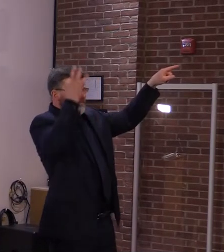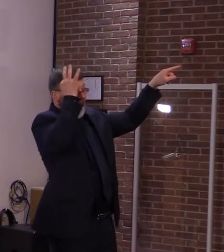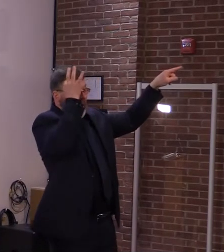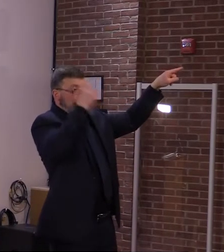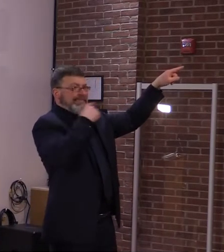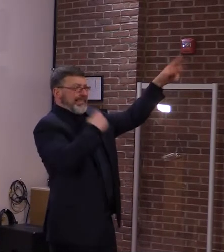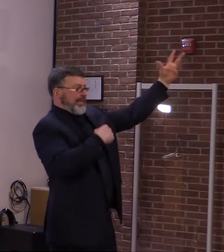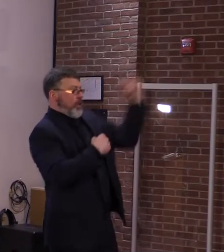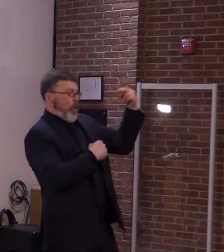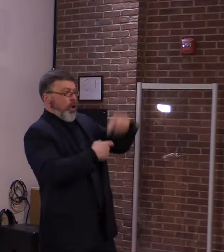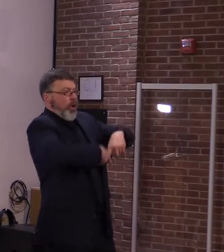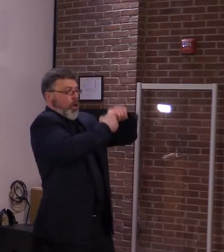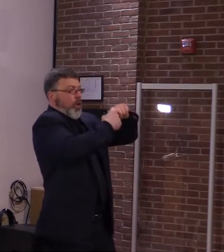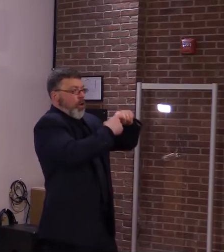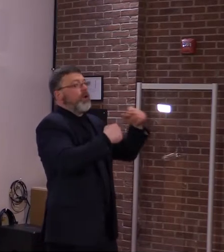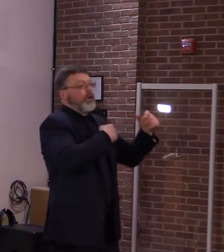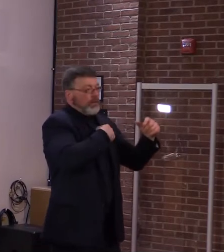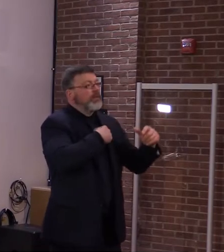Johnson. And